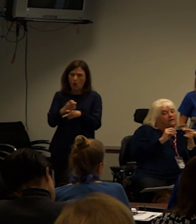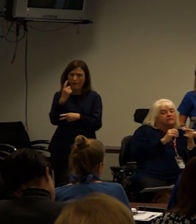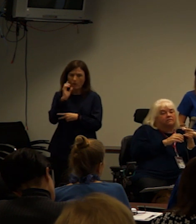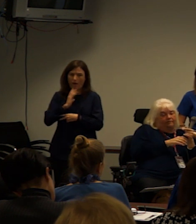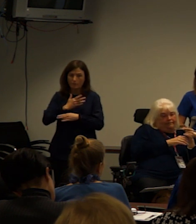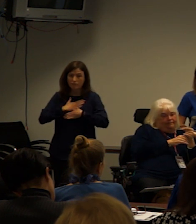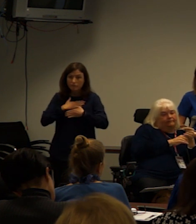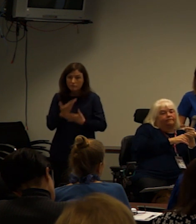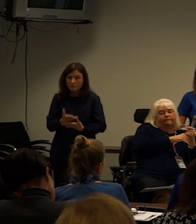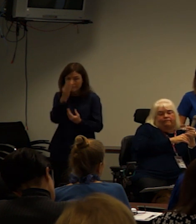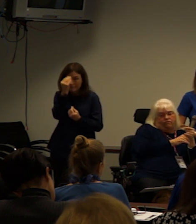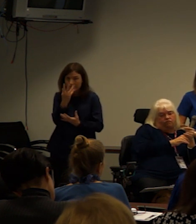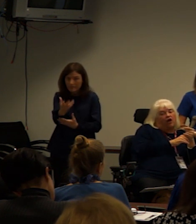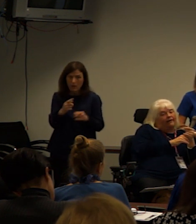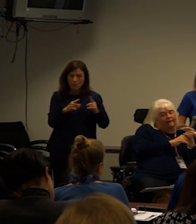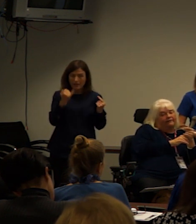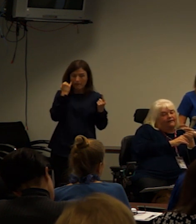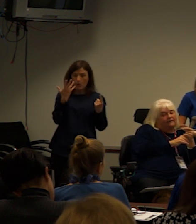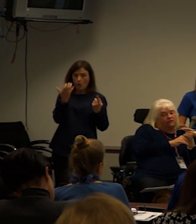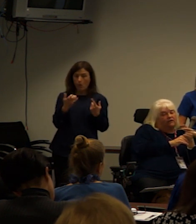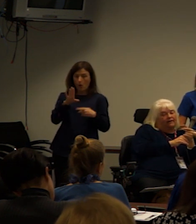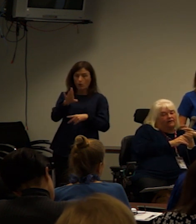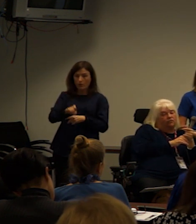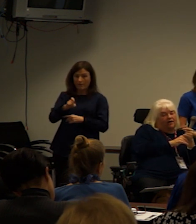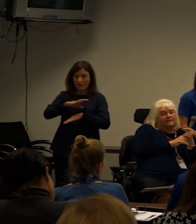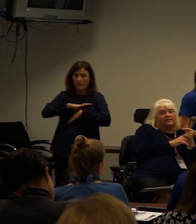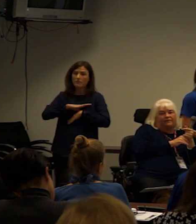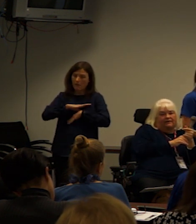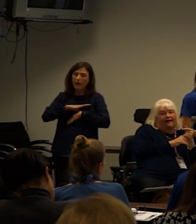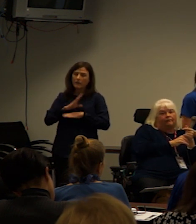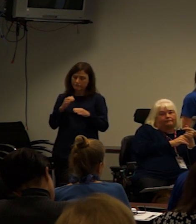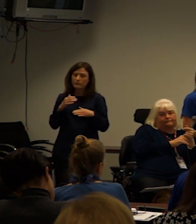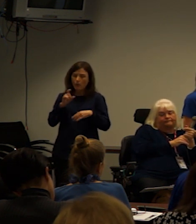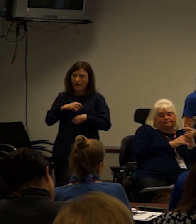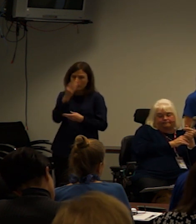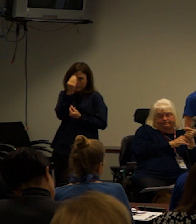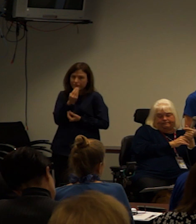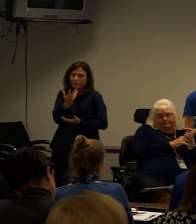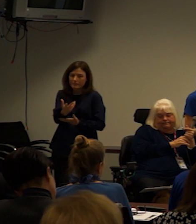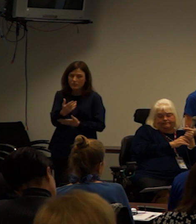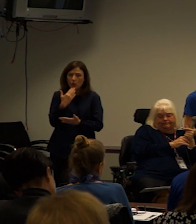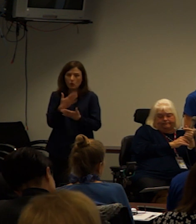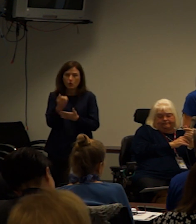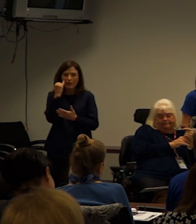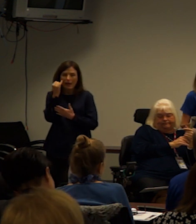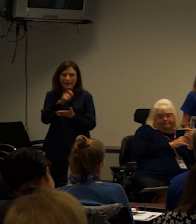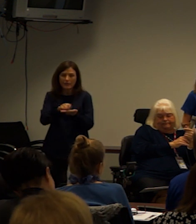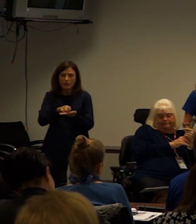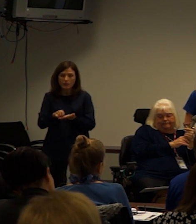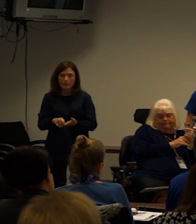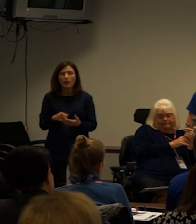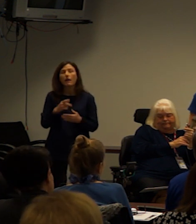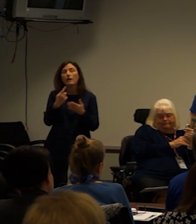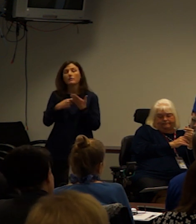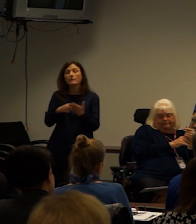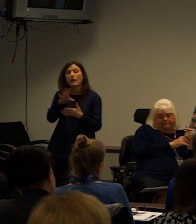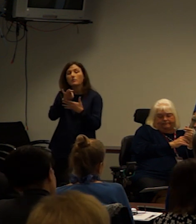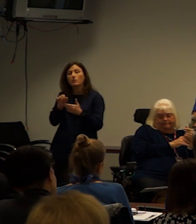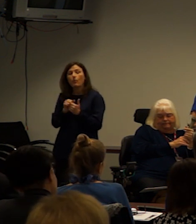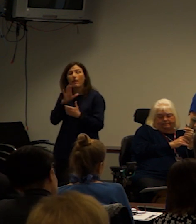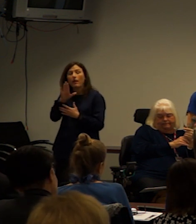but you have to if you want your needs met. Right. It's a good idea to write something down. Discuss options with your